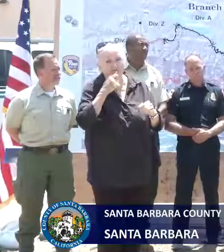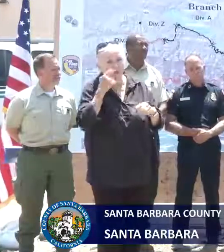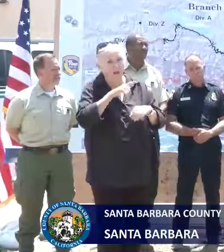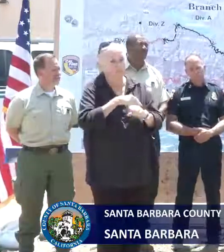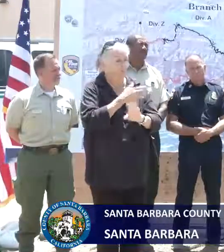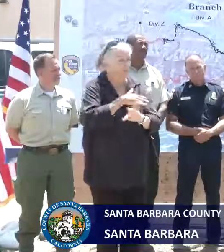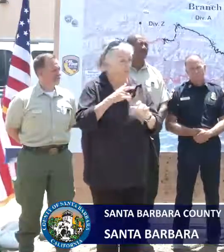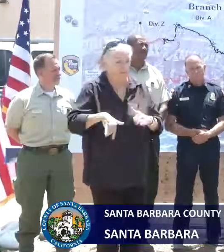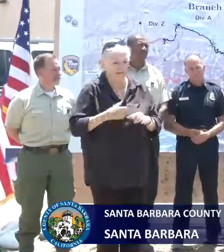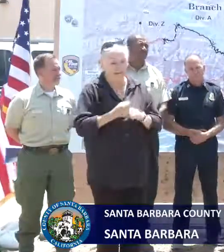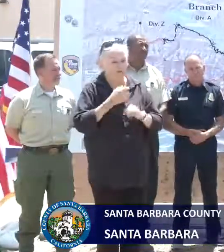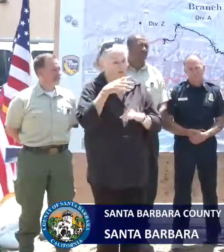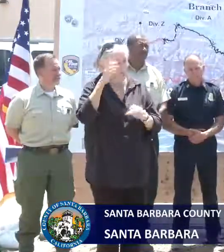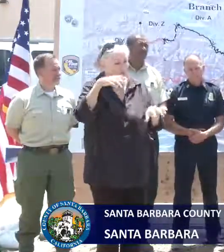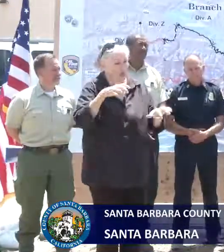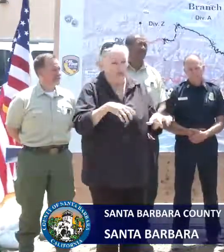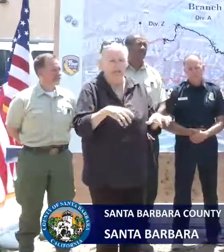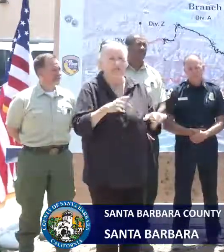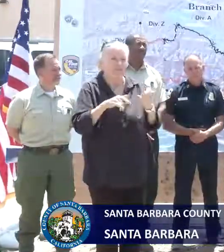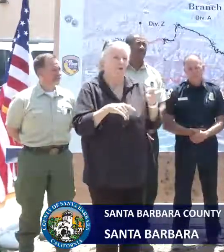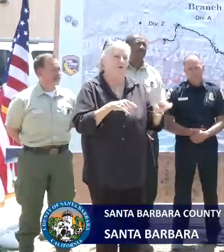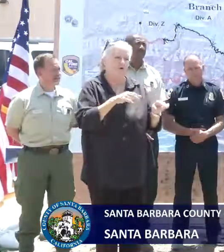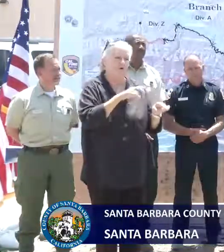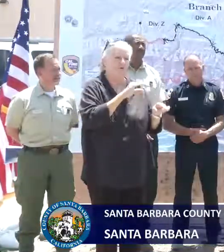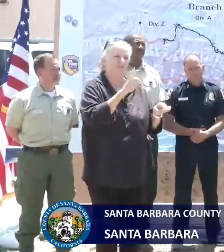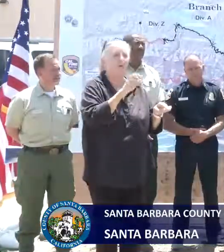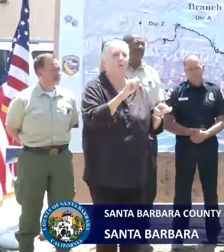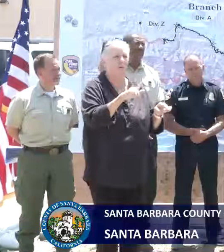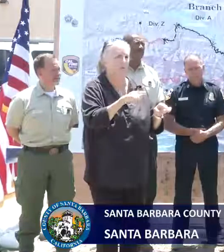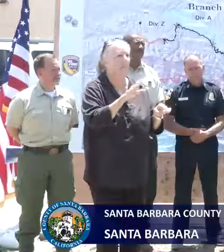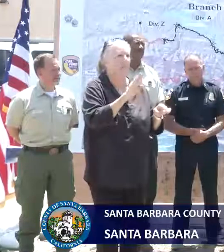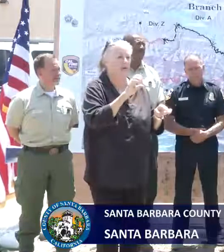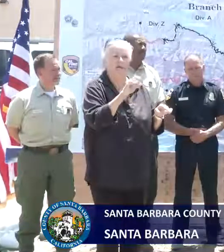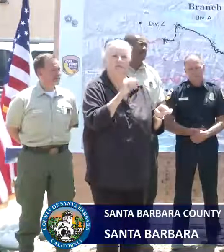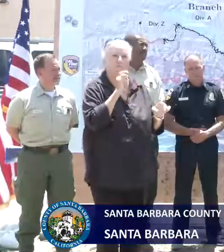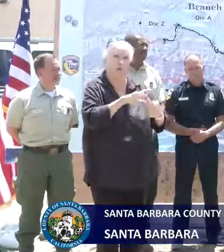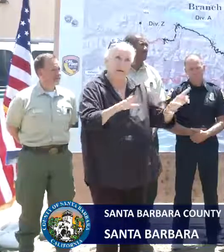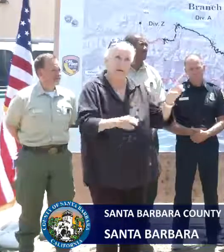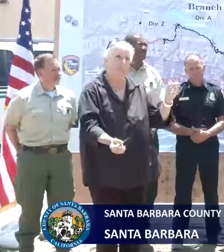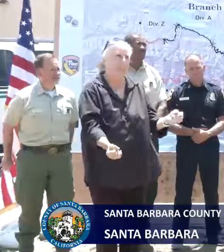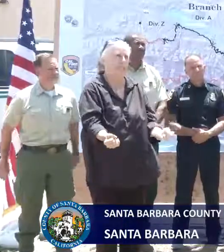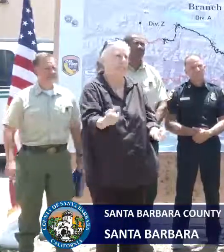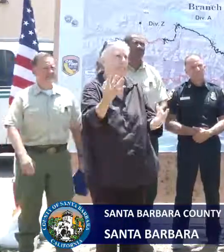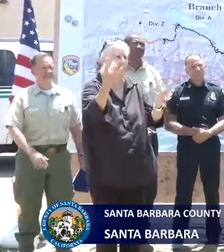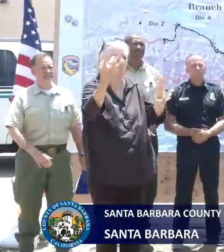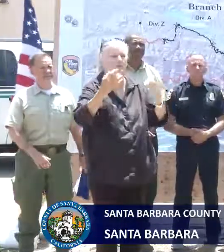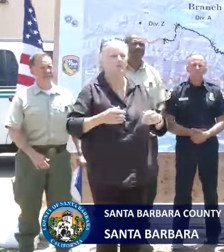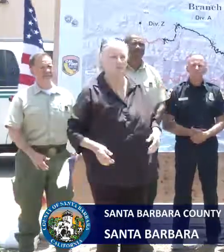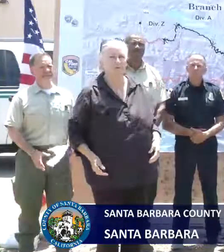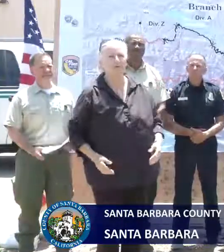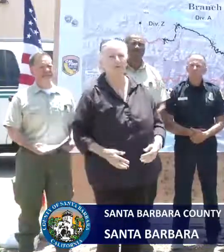rain, those fuel beds were ready to go if fire was introduced.